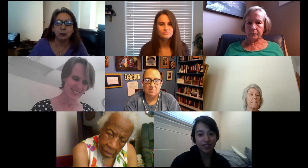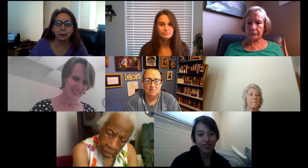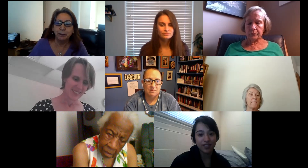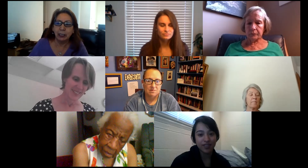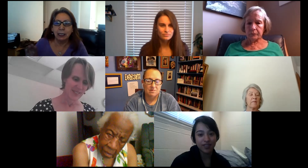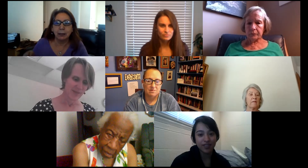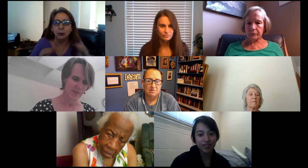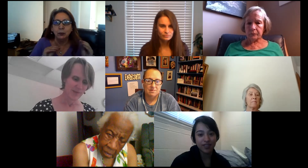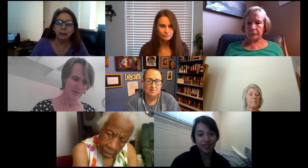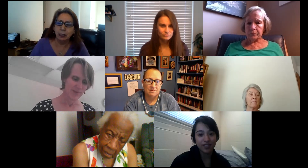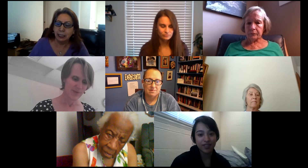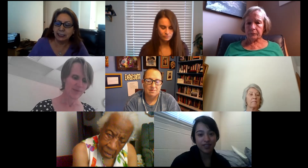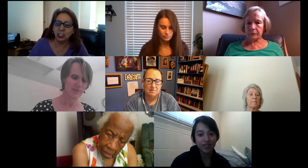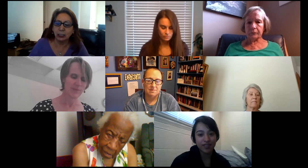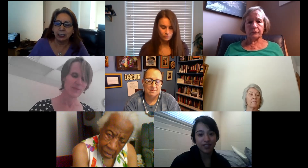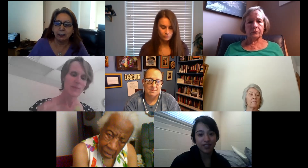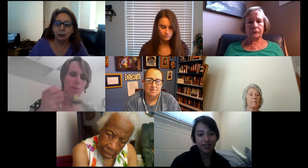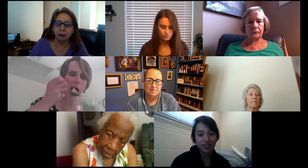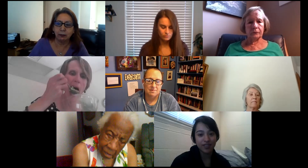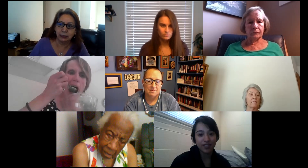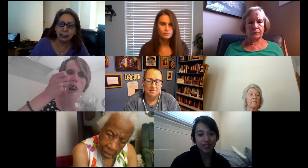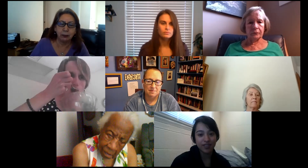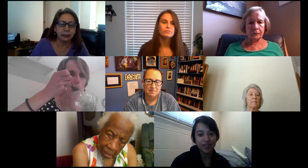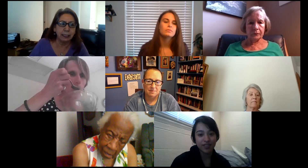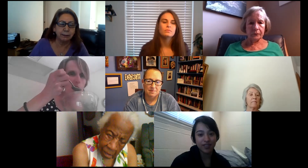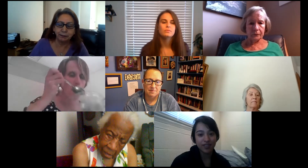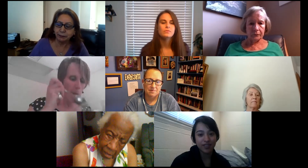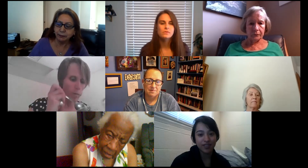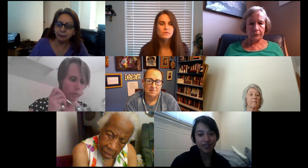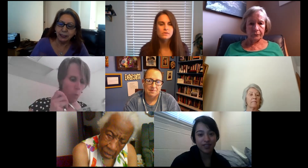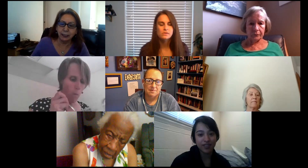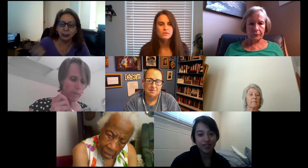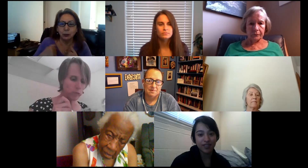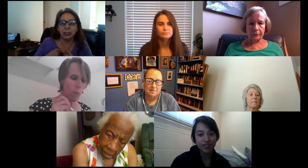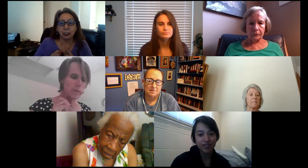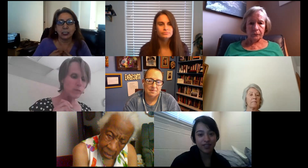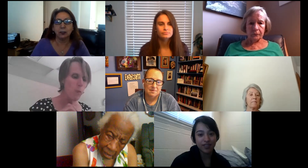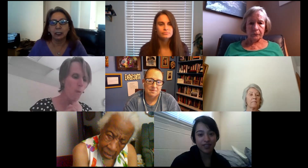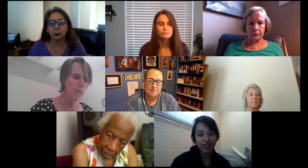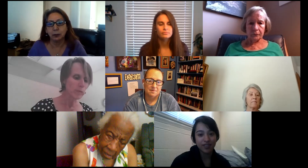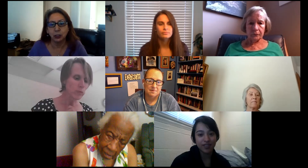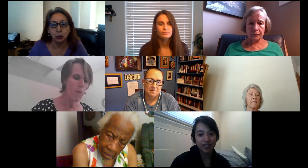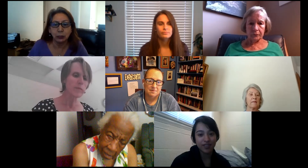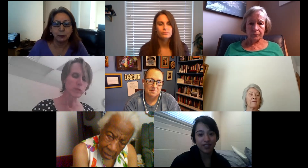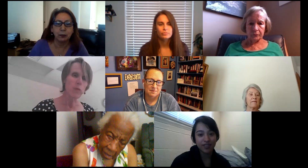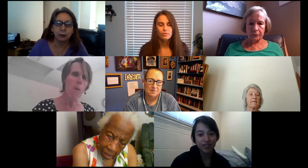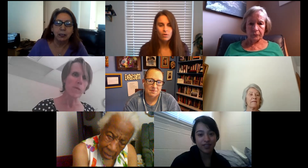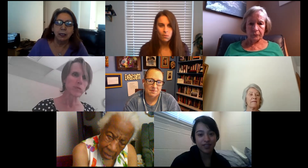soldier, he got moved, stationed in another city or state. They told me I could take over the children's program.